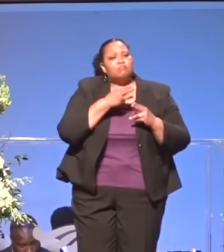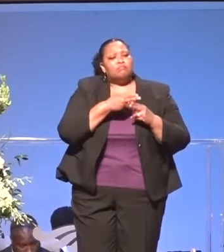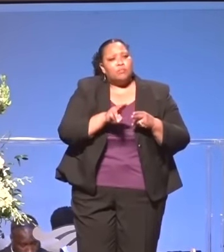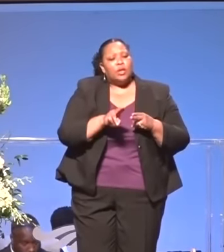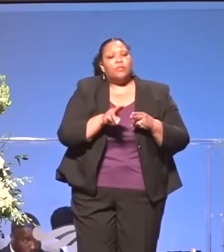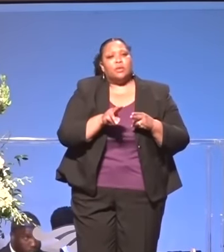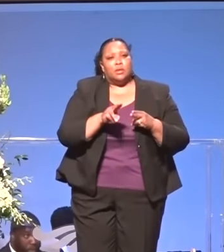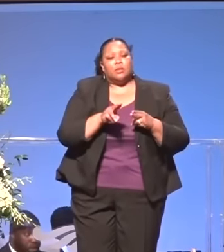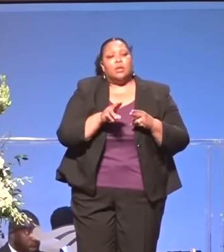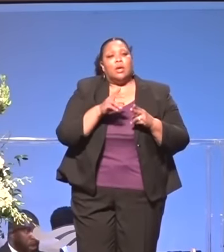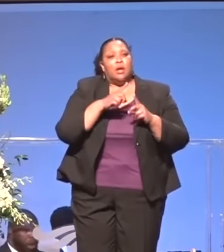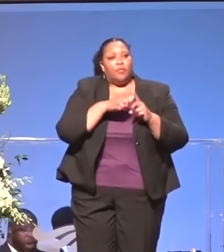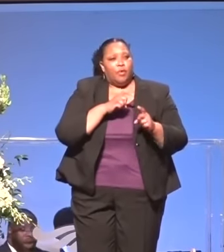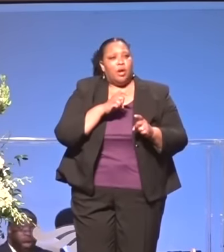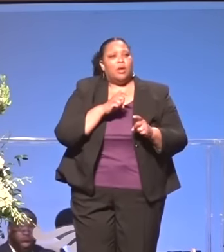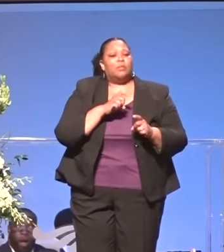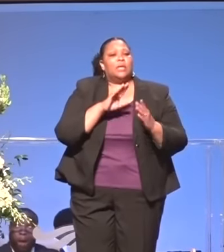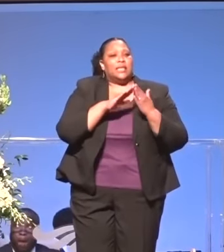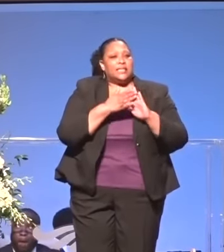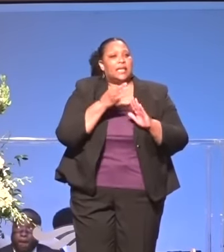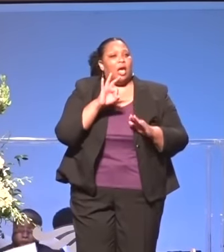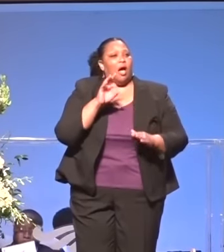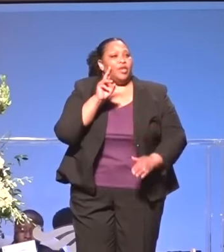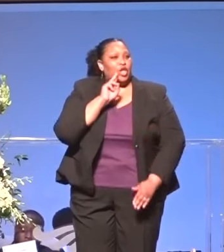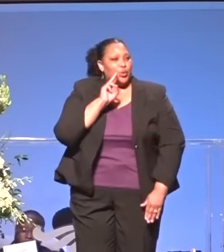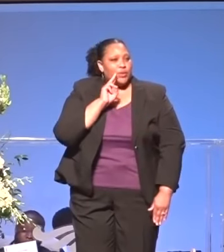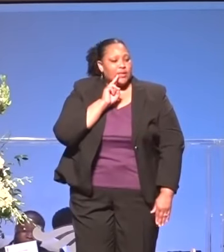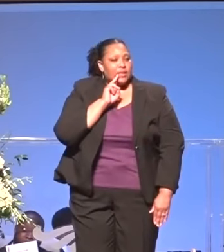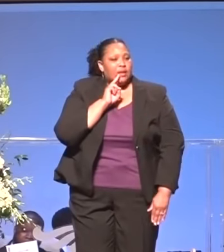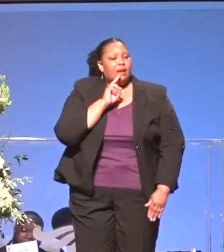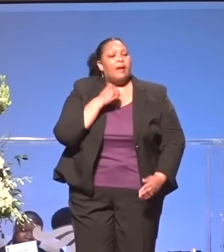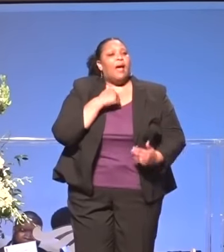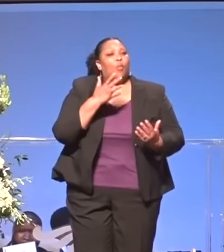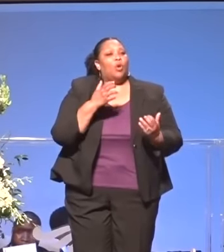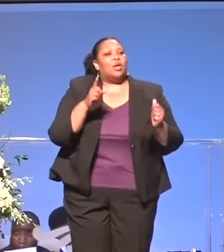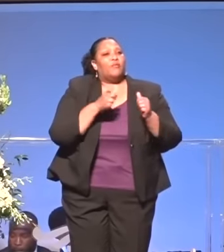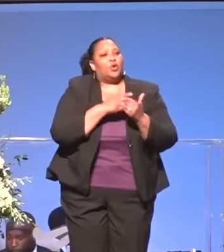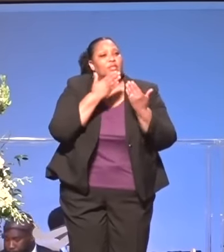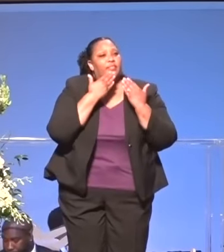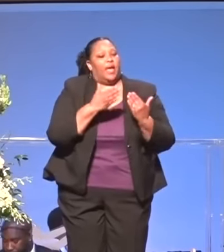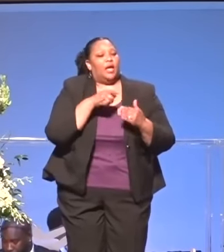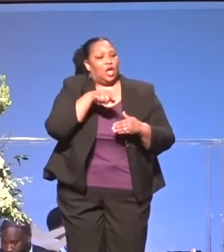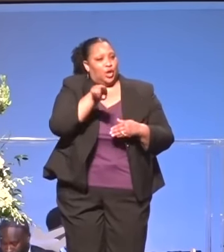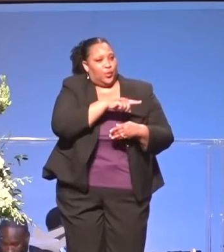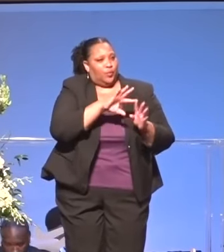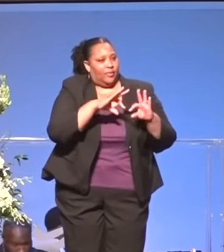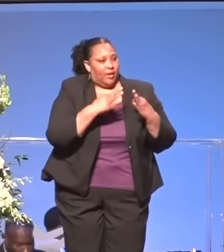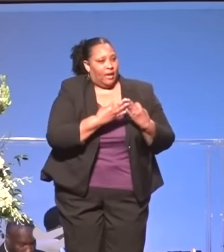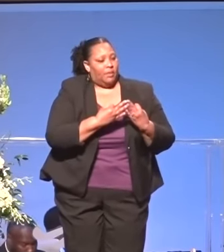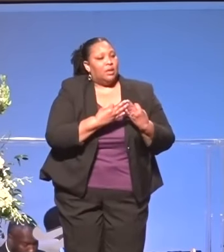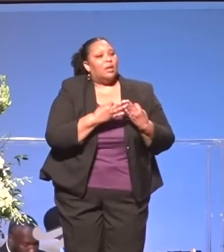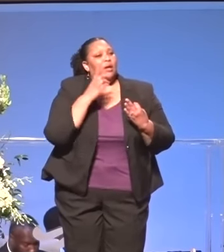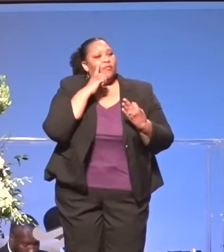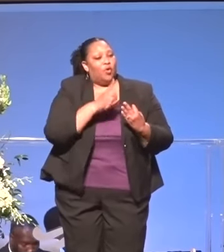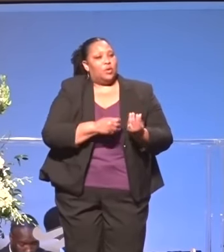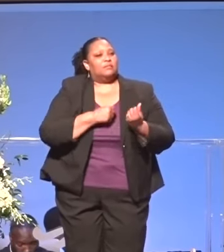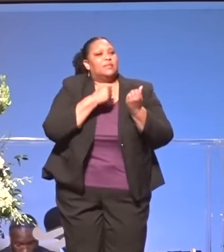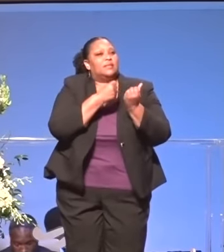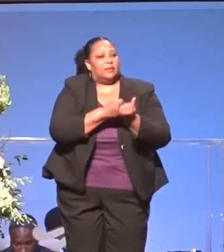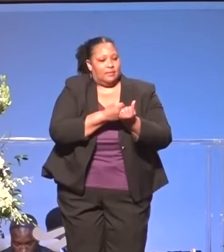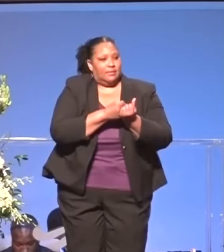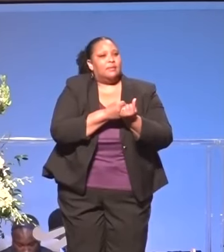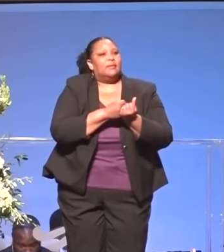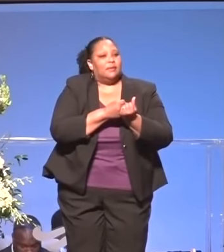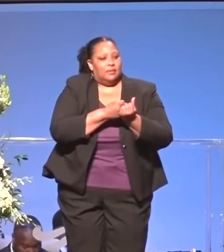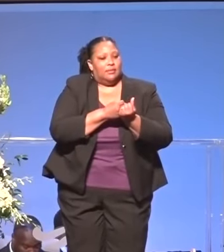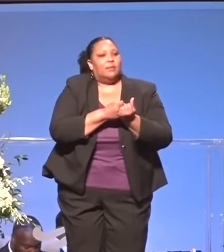let me on behalf of the city of Houston. Let me thank this family for standing in the